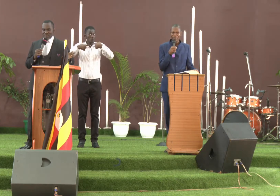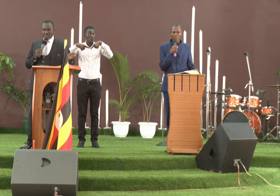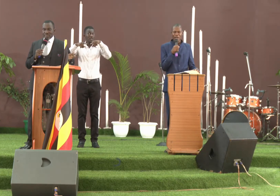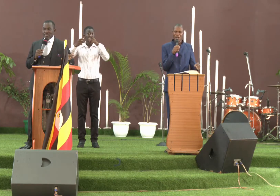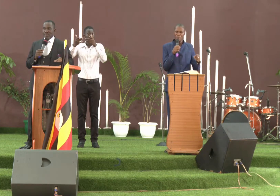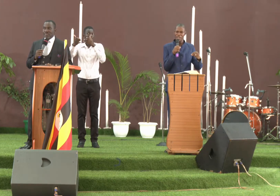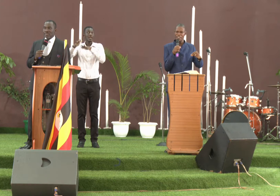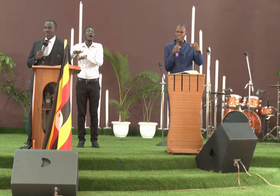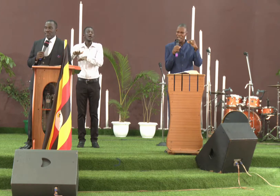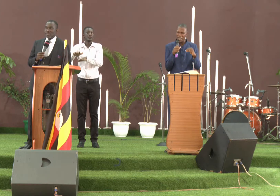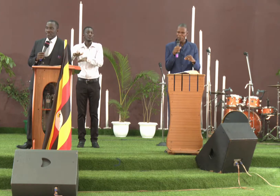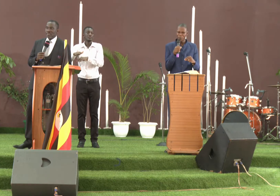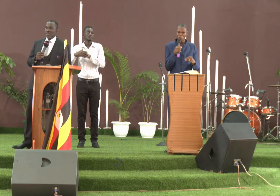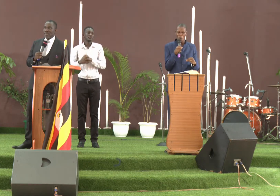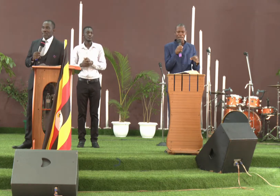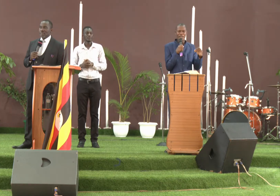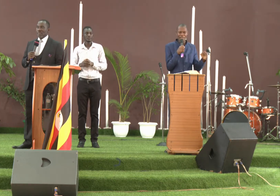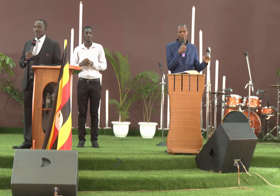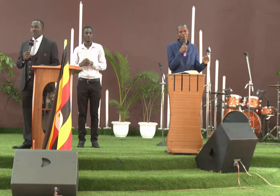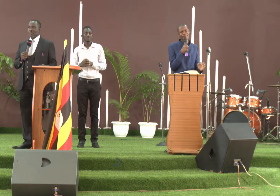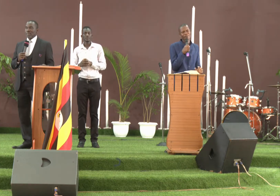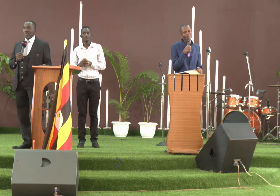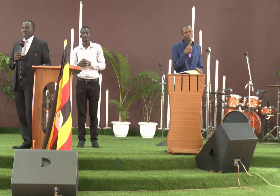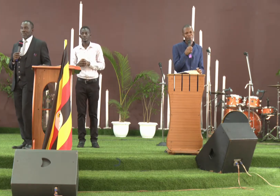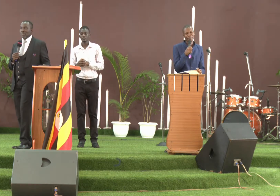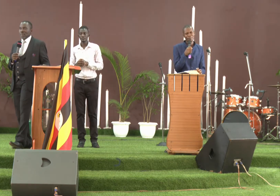death. Amidst life, we are in death.